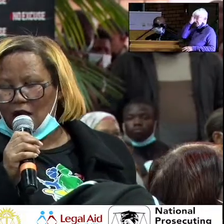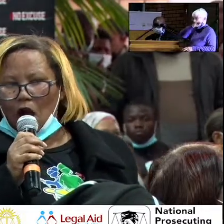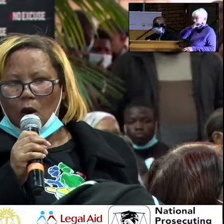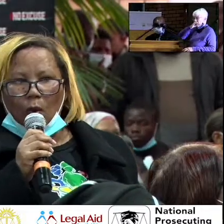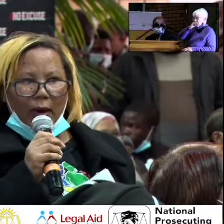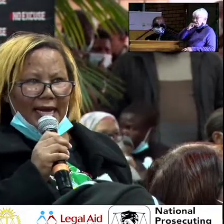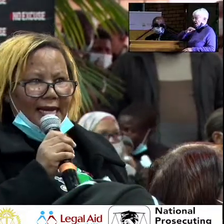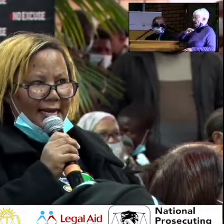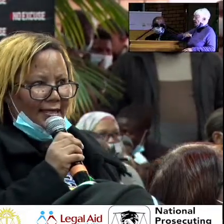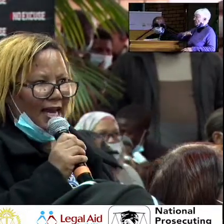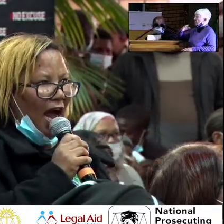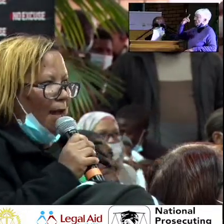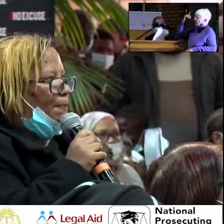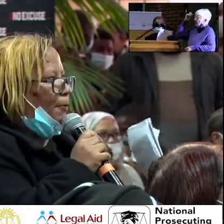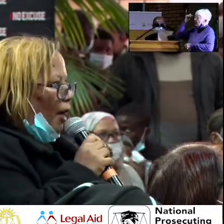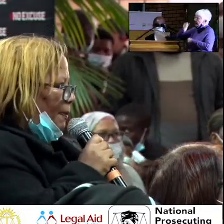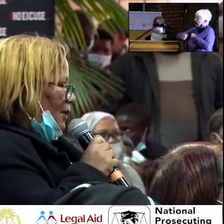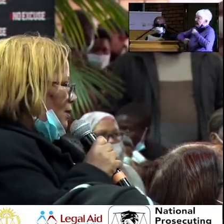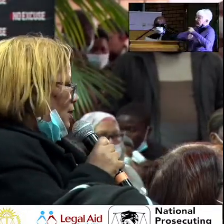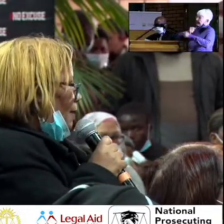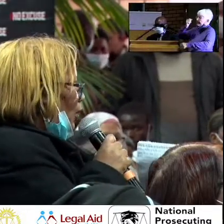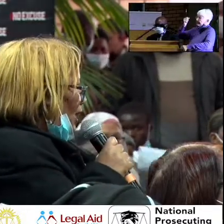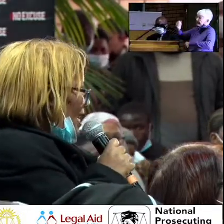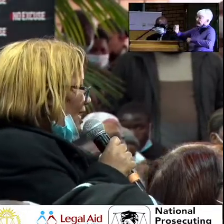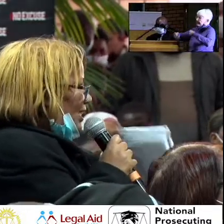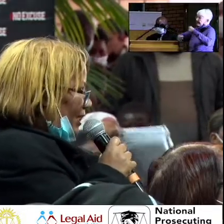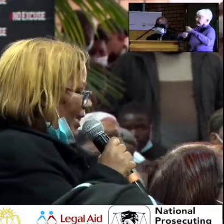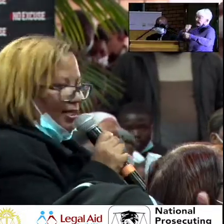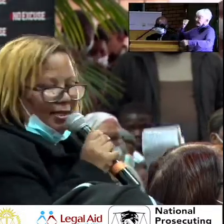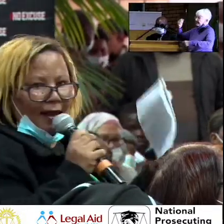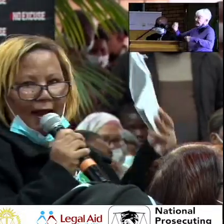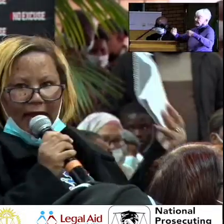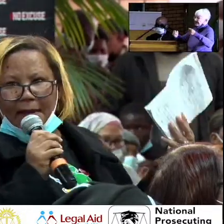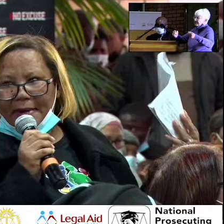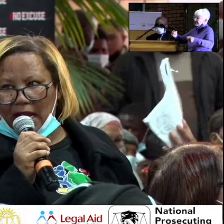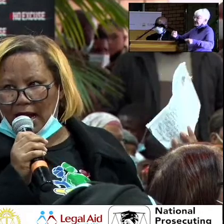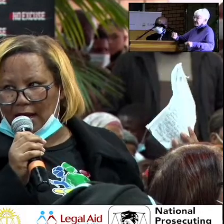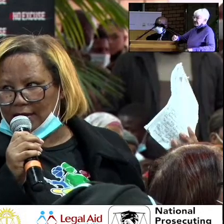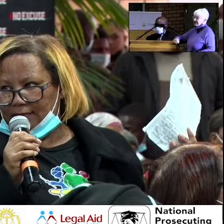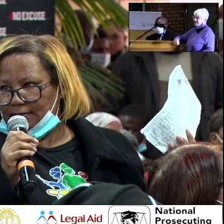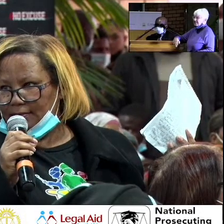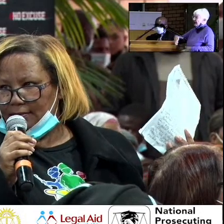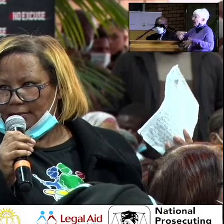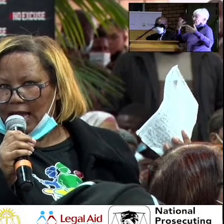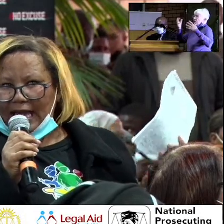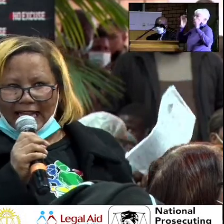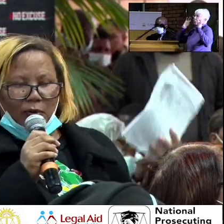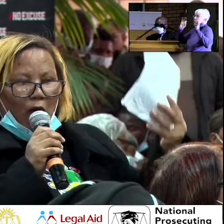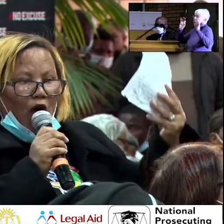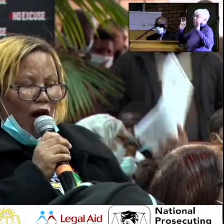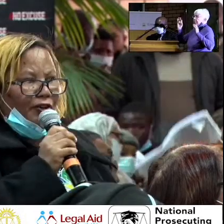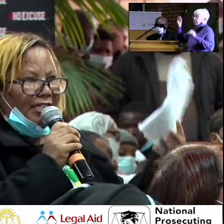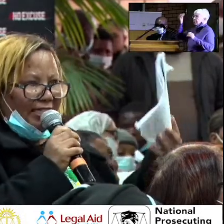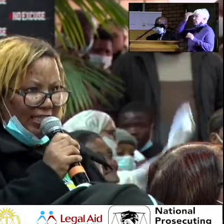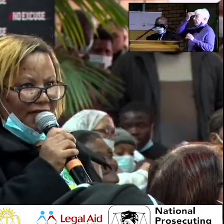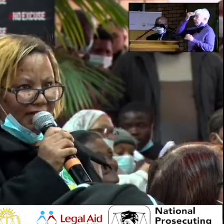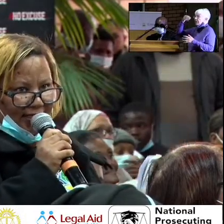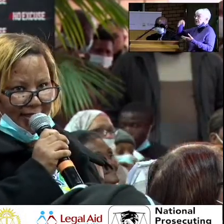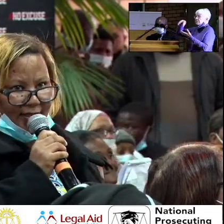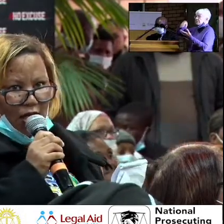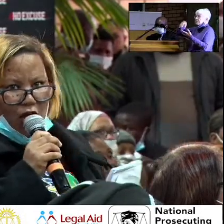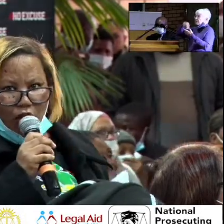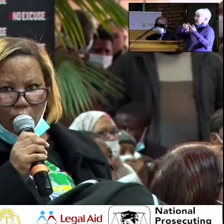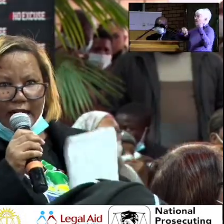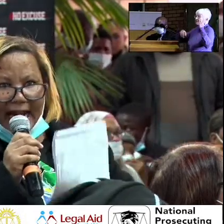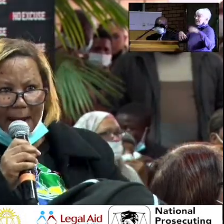satellite. We need a proper police station in Belhar that will offer